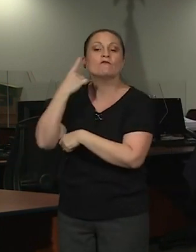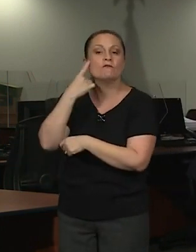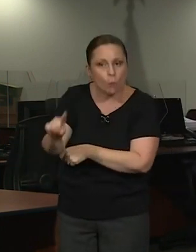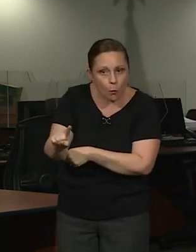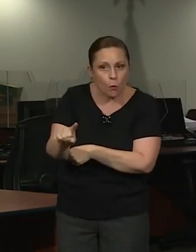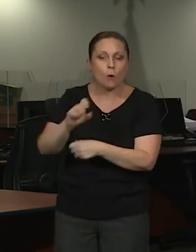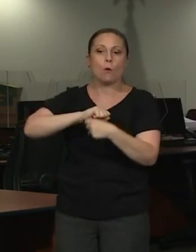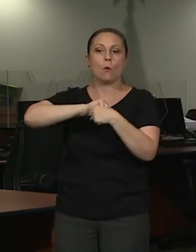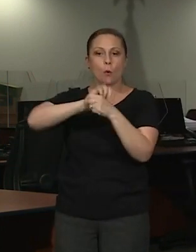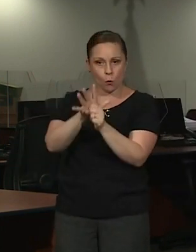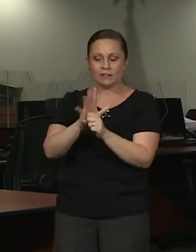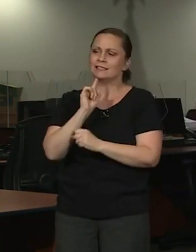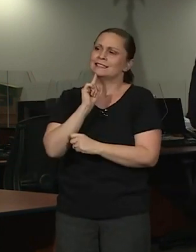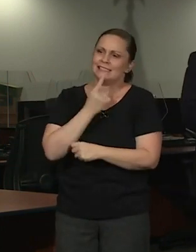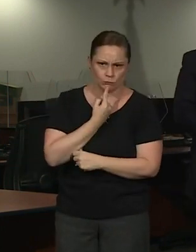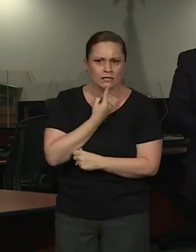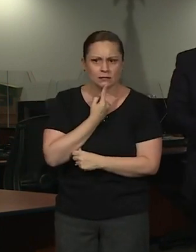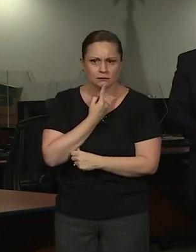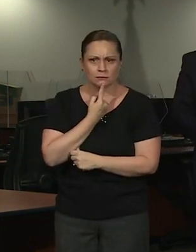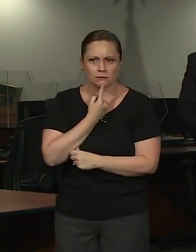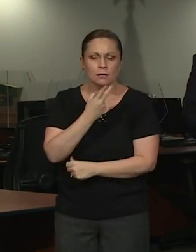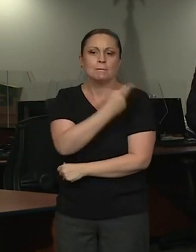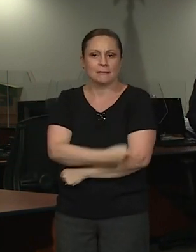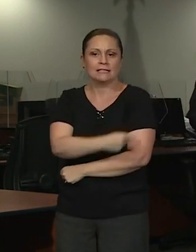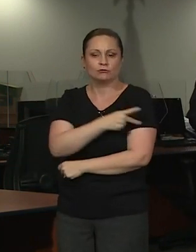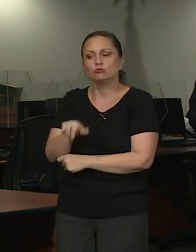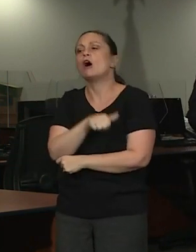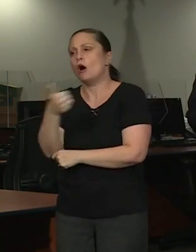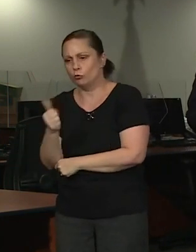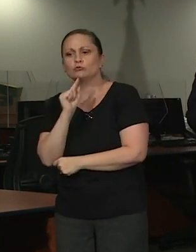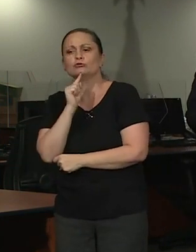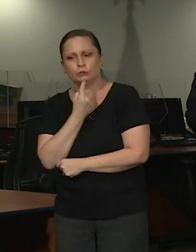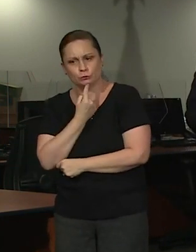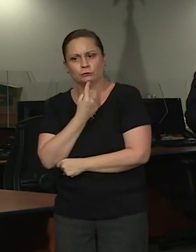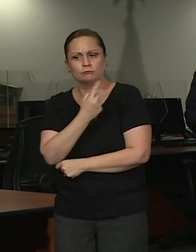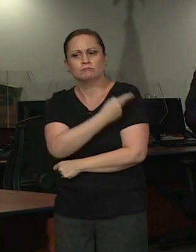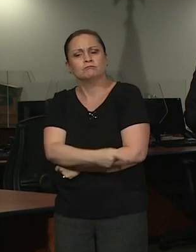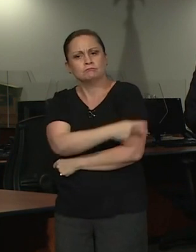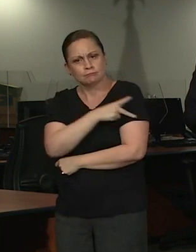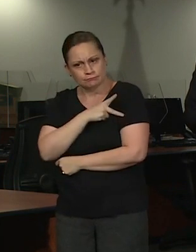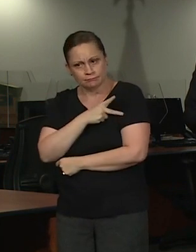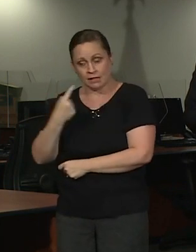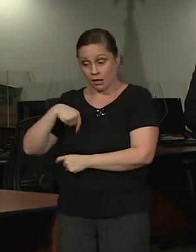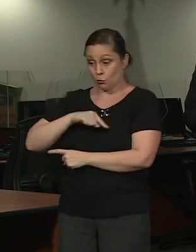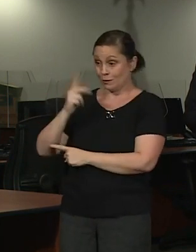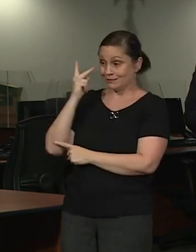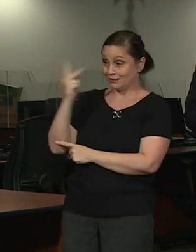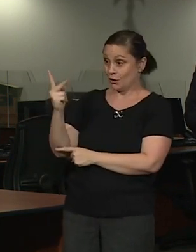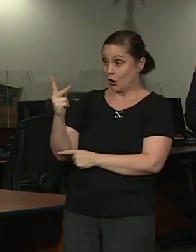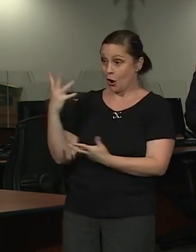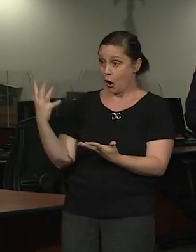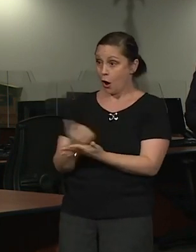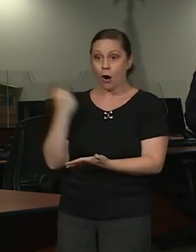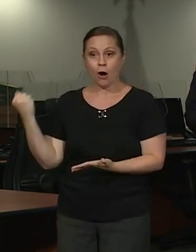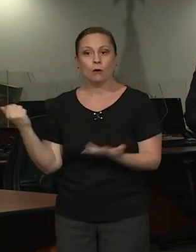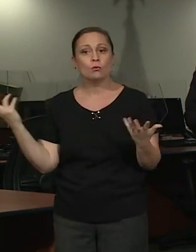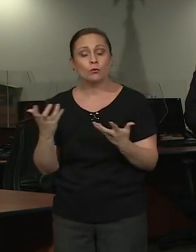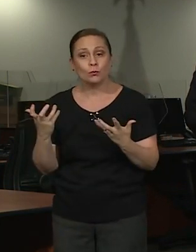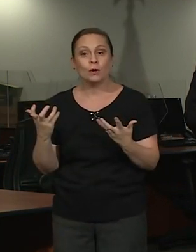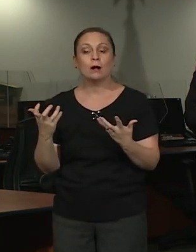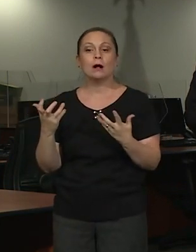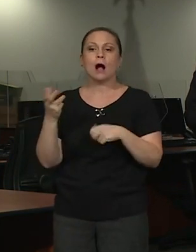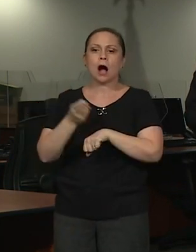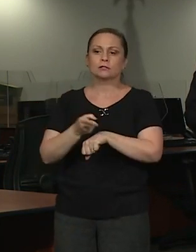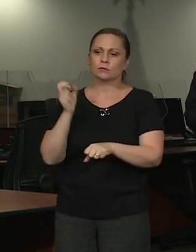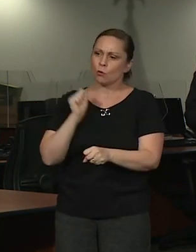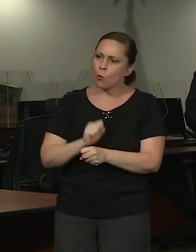patients. In doing so, what we saw as probably one of our greatest advantages was the work that the hospitals were able to